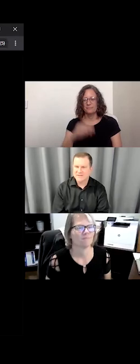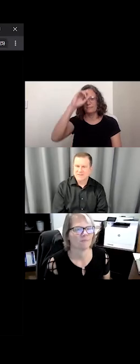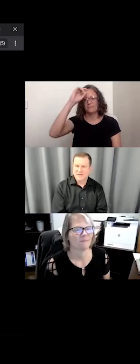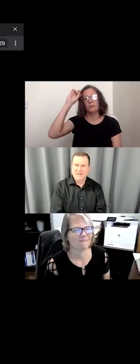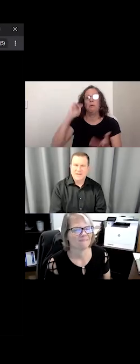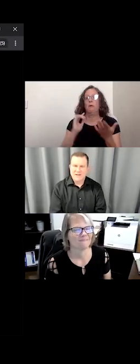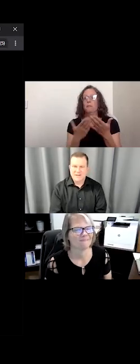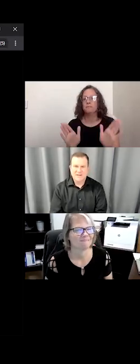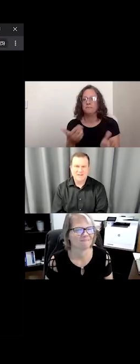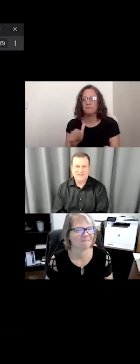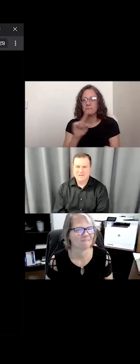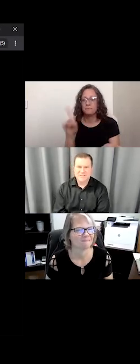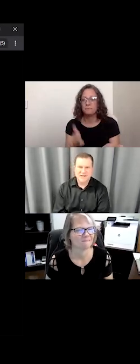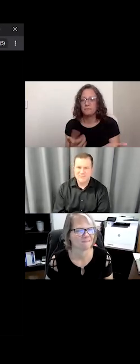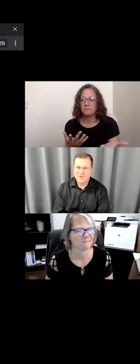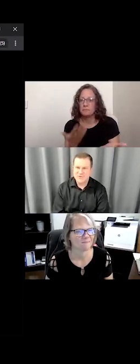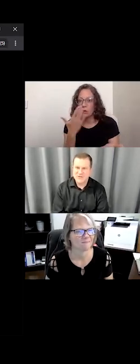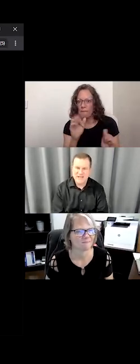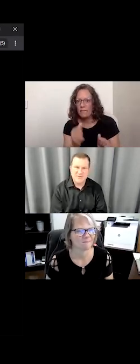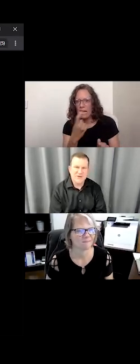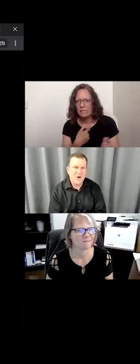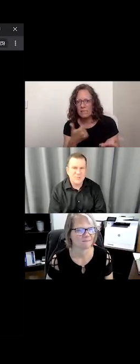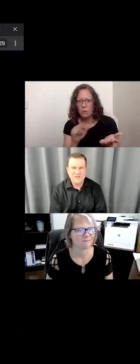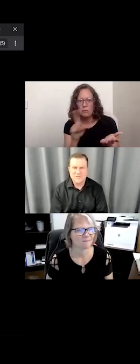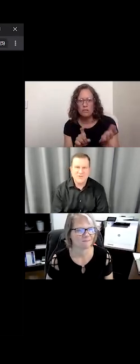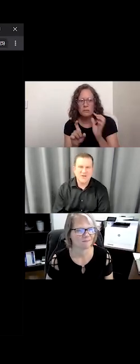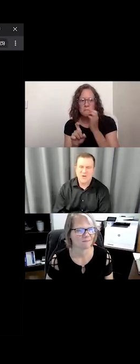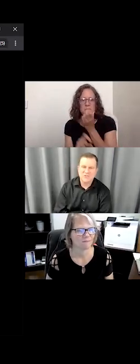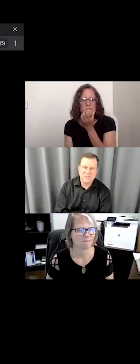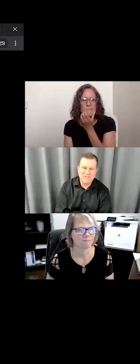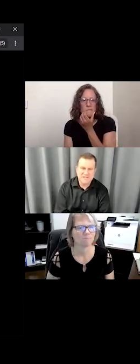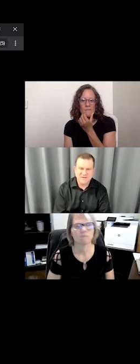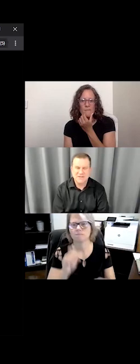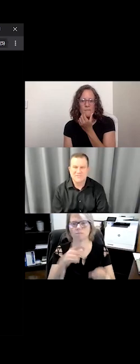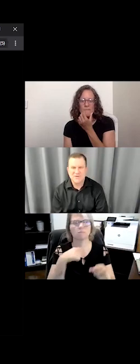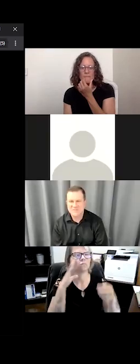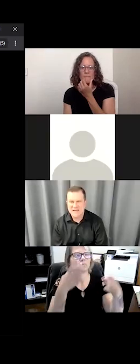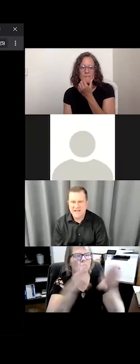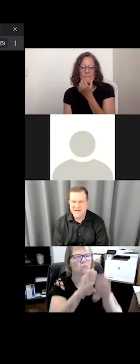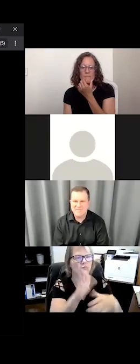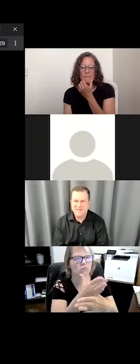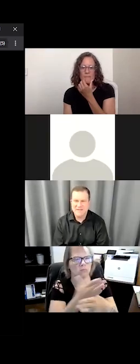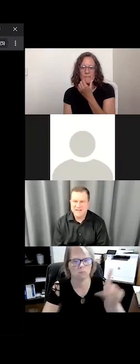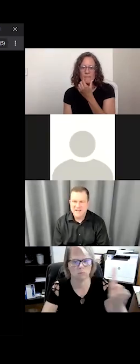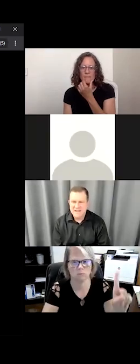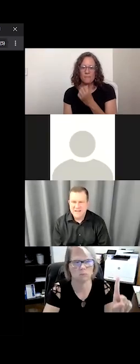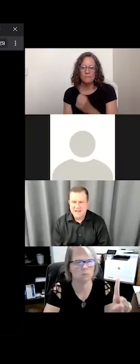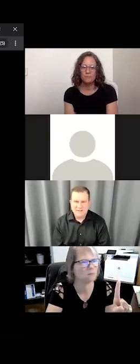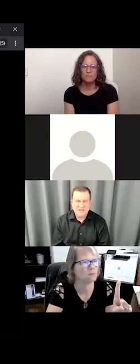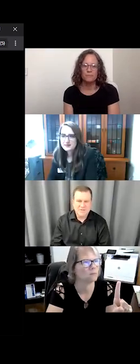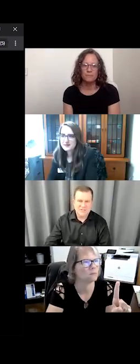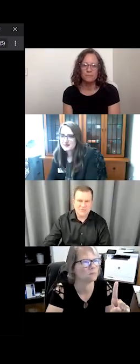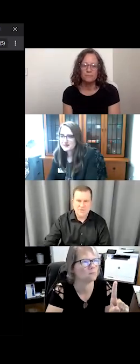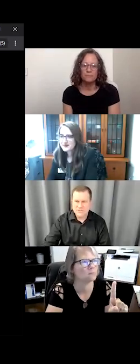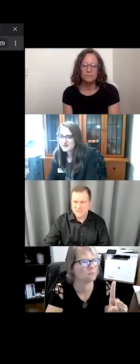Okay. And now it's time for Q&A. We are open to any questions that folks might have. And